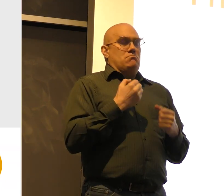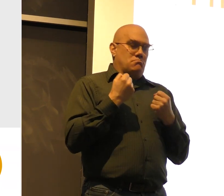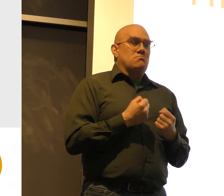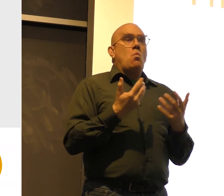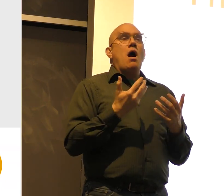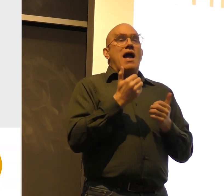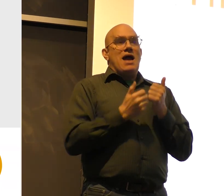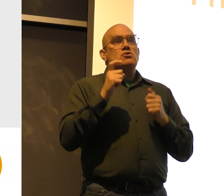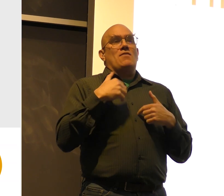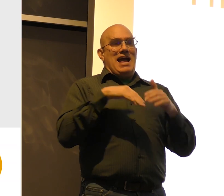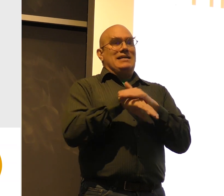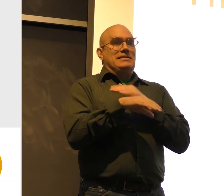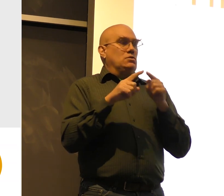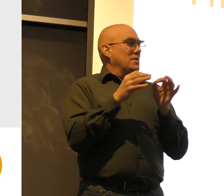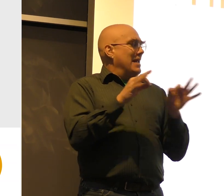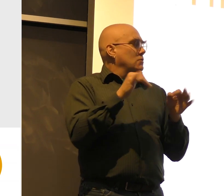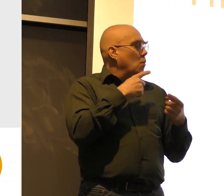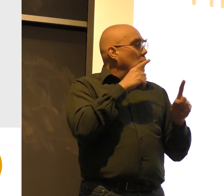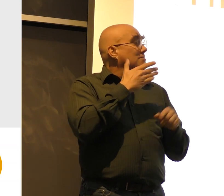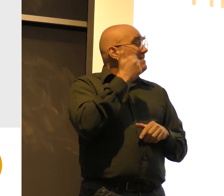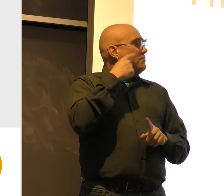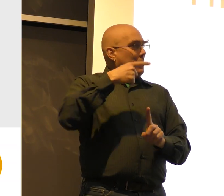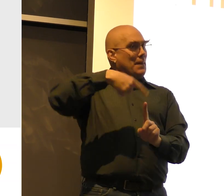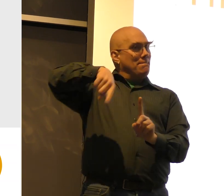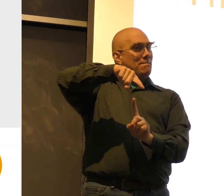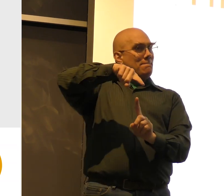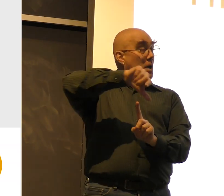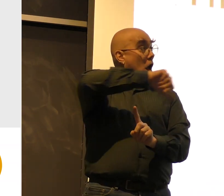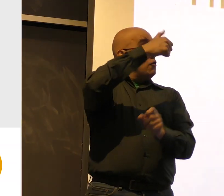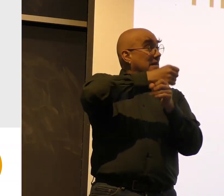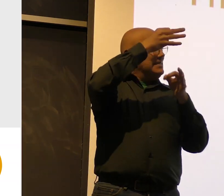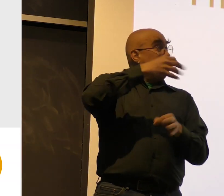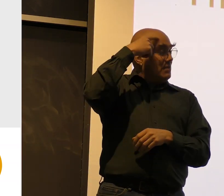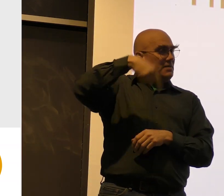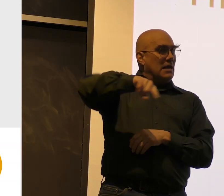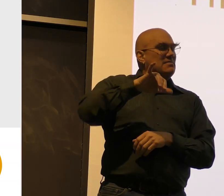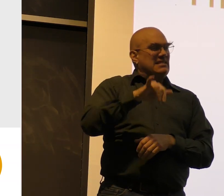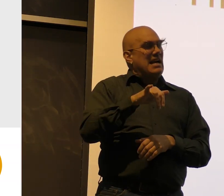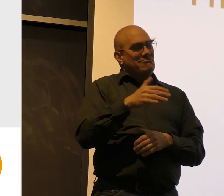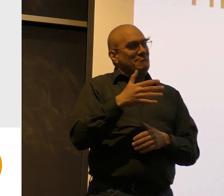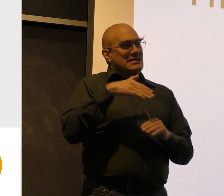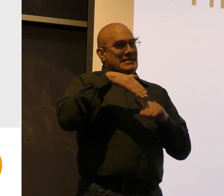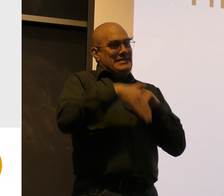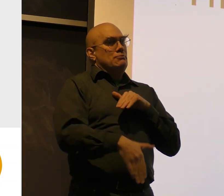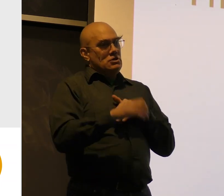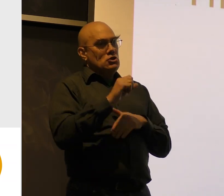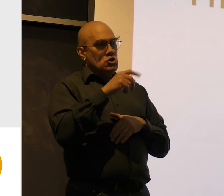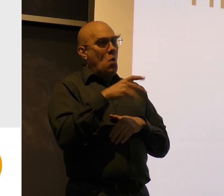which I often use. I do, however, feel strongly that there needs to be access for whatever language works better for that individual, not a